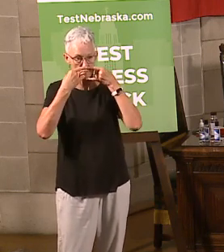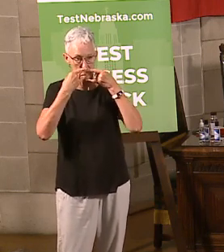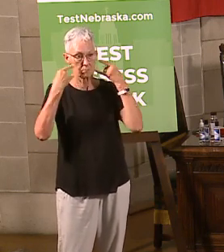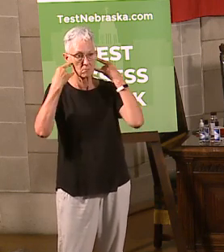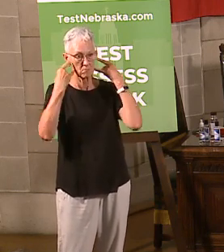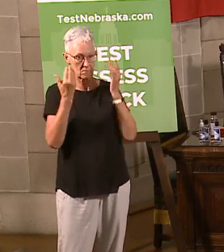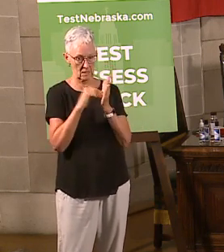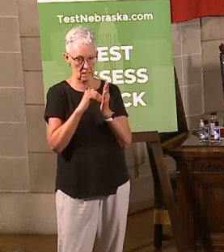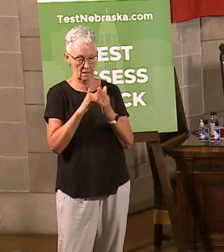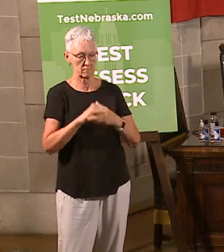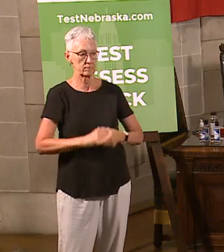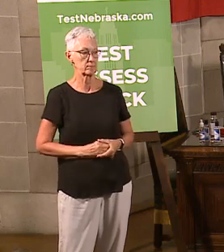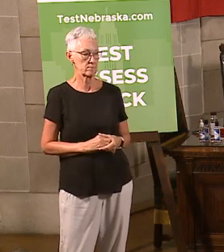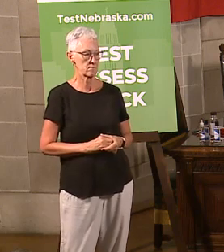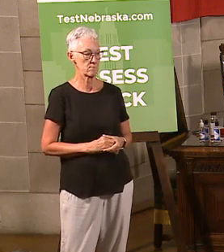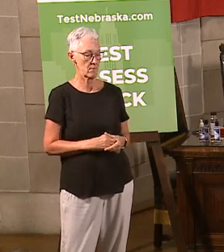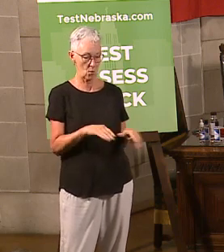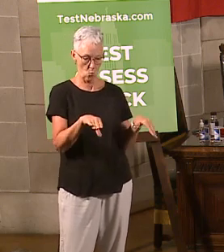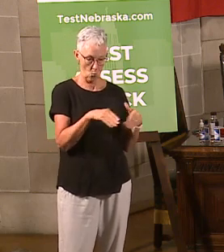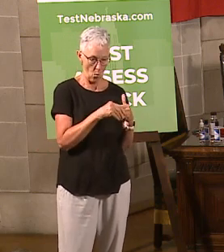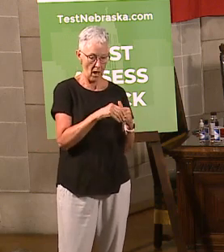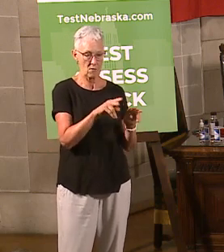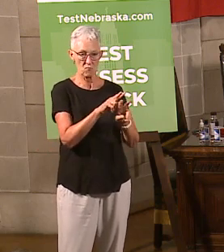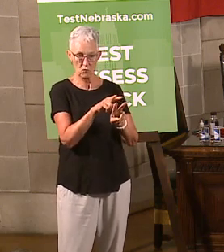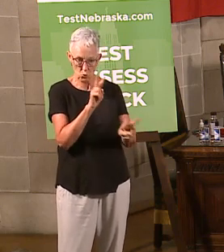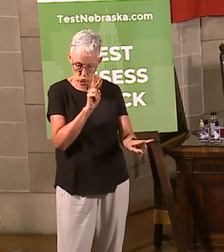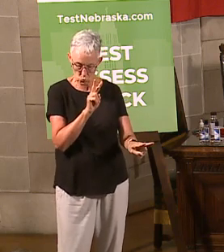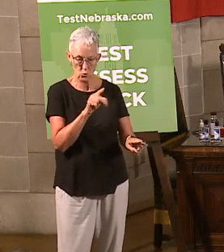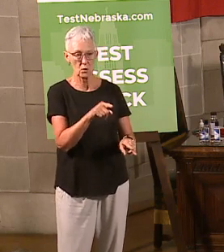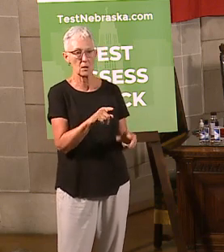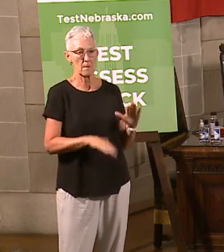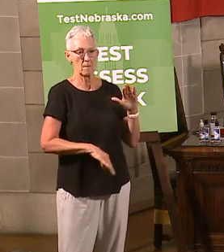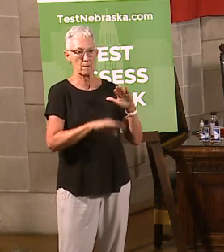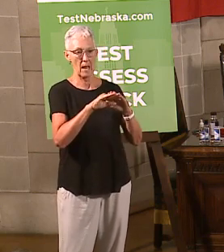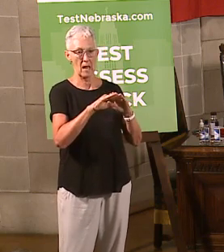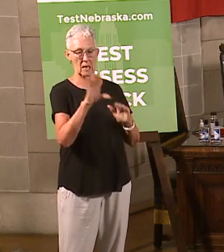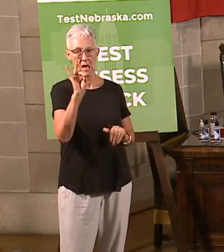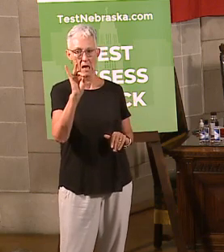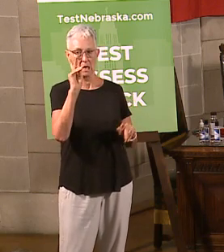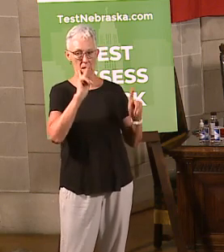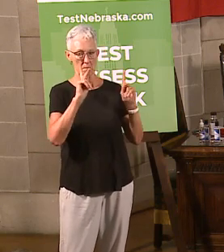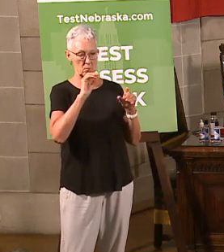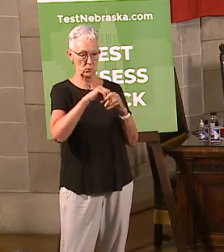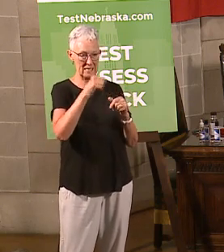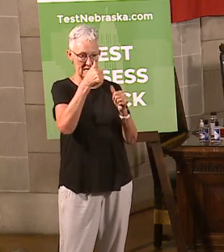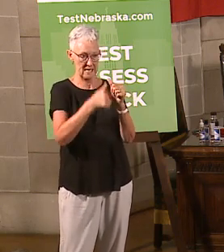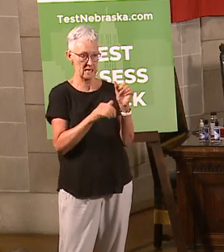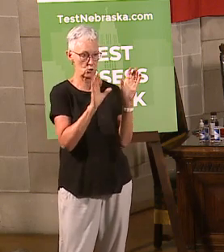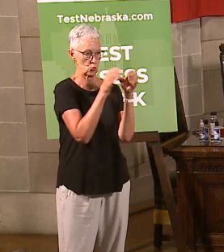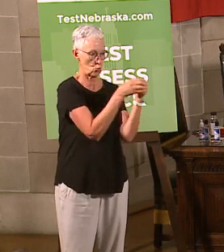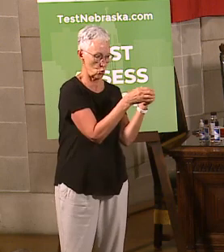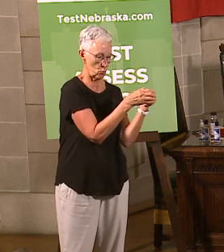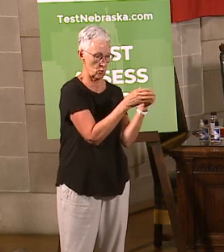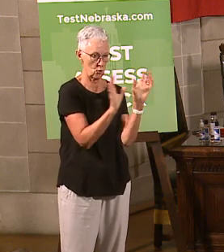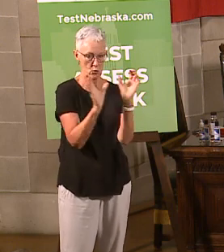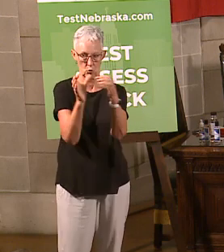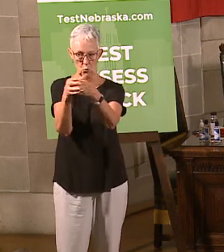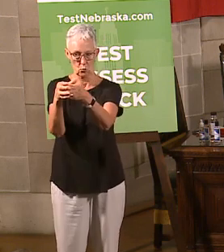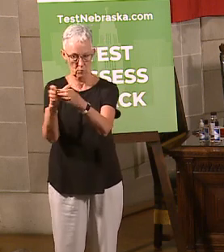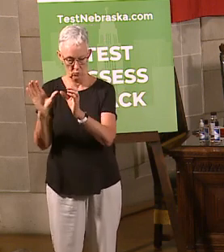Okay, so weddings, funerals, and so forth, those venues, maximum of 8 individuals in a party. Again, that's up from 6 where it was